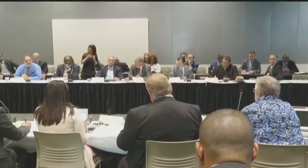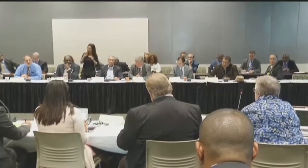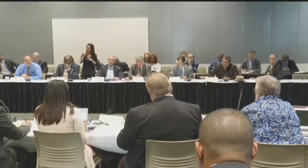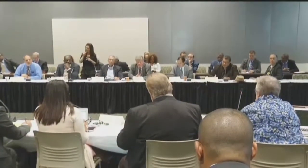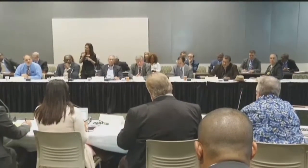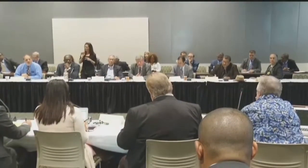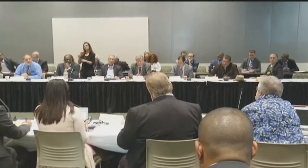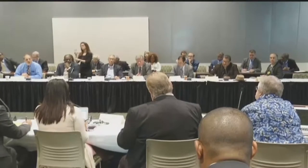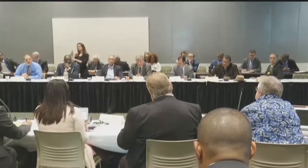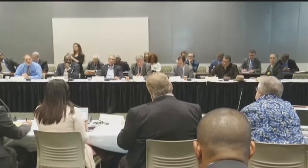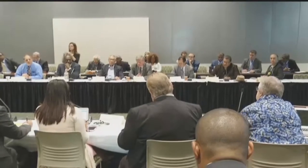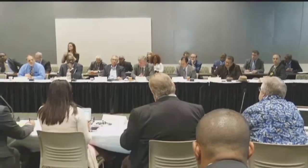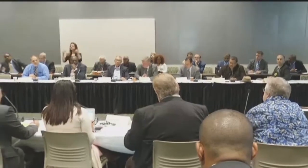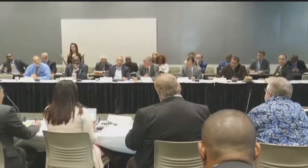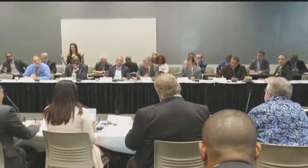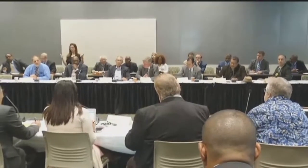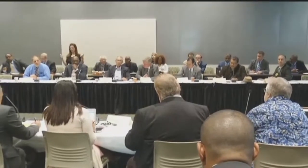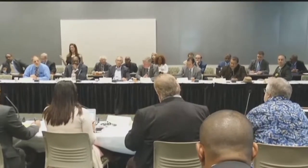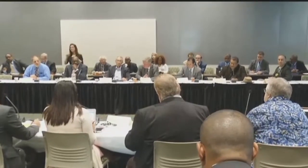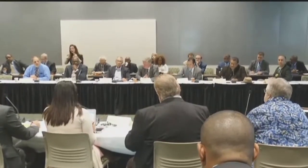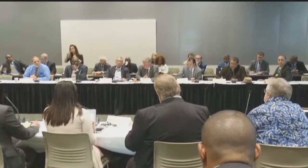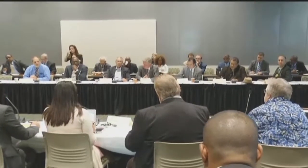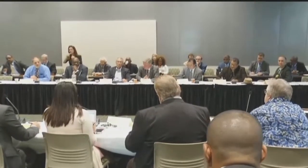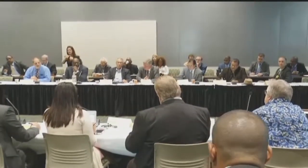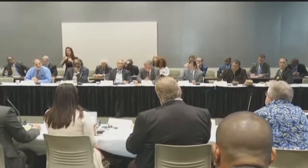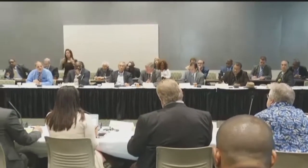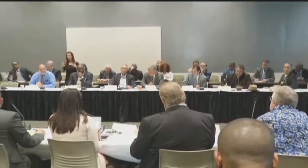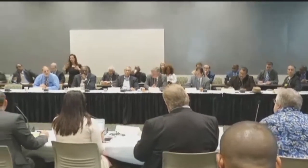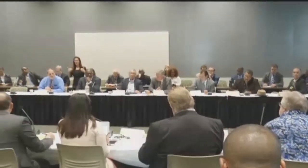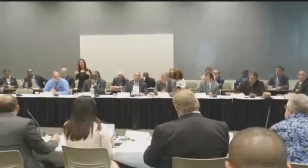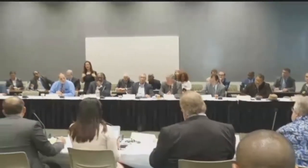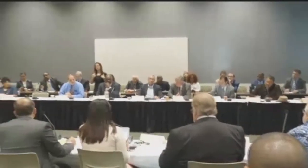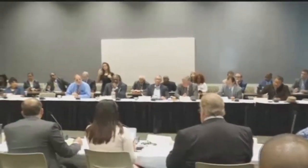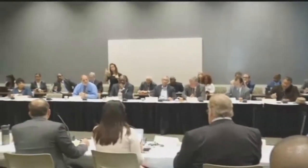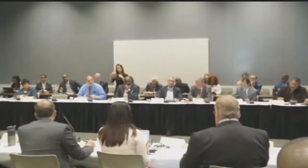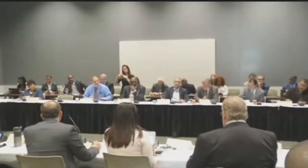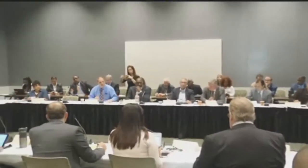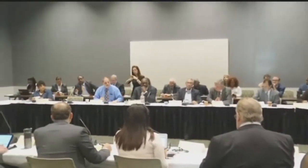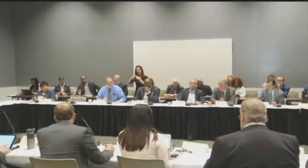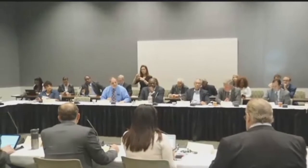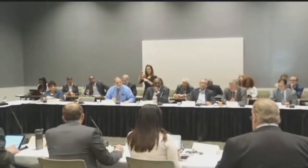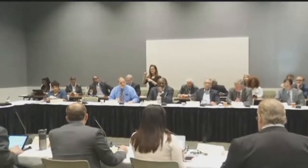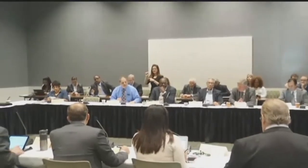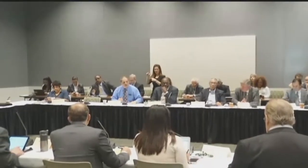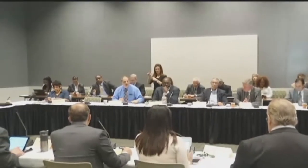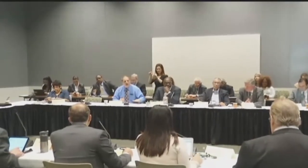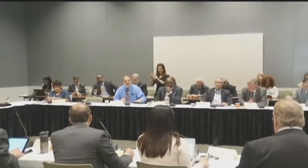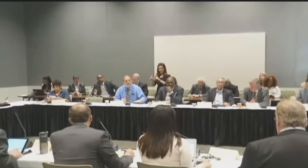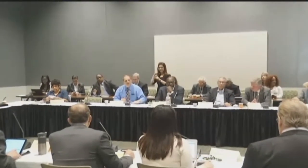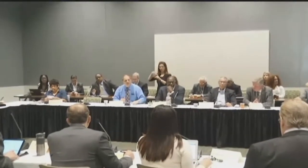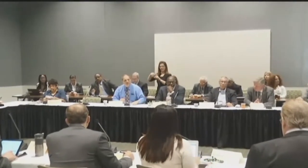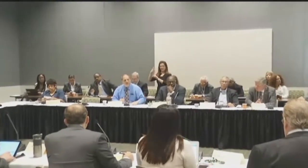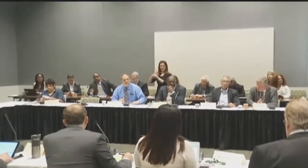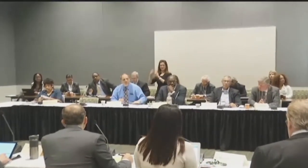in mind, there have already been 2 rounds of extended Sentinel testing the 6-month period,